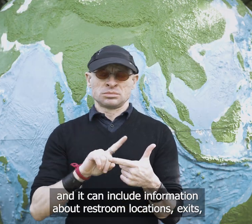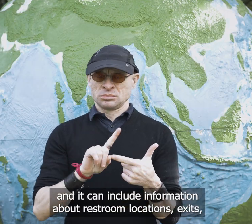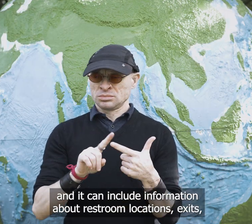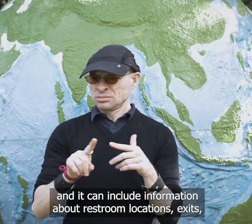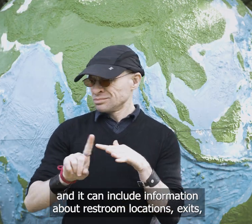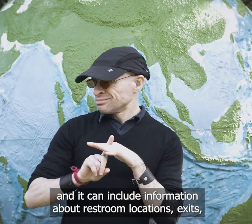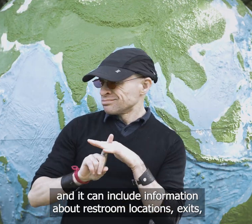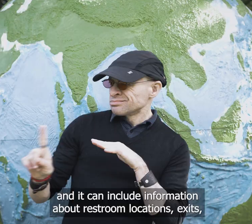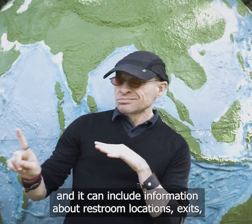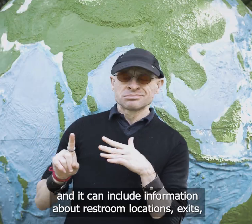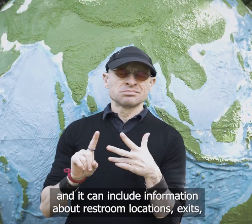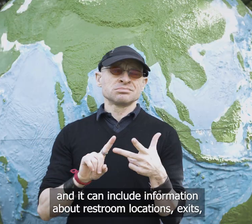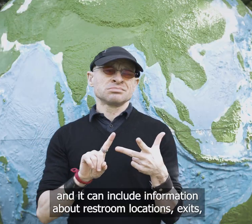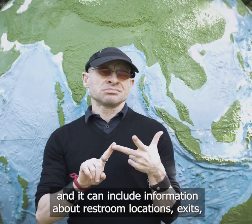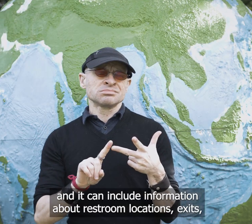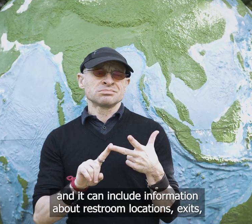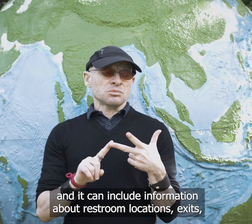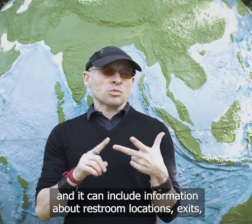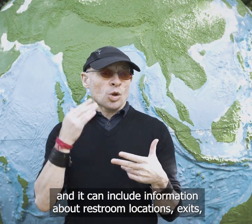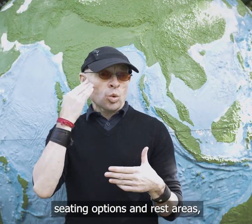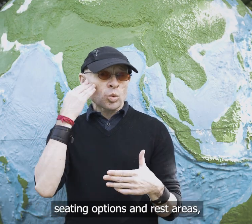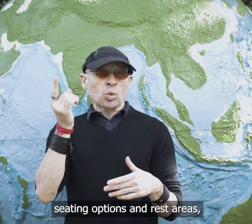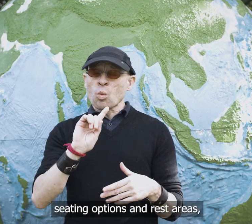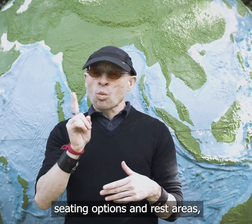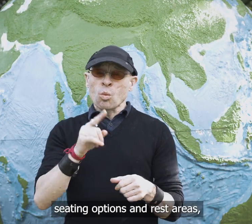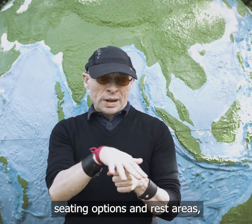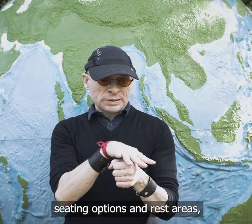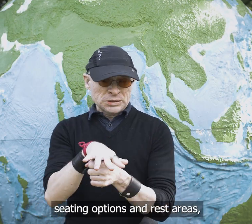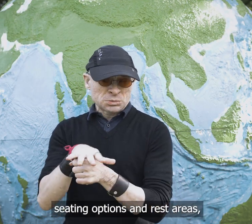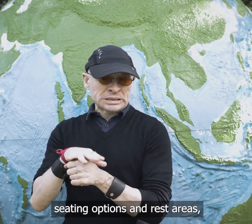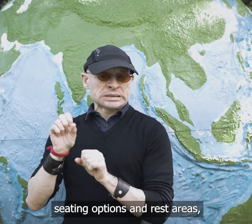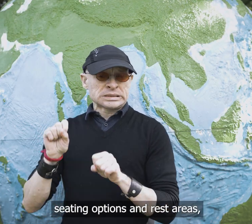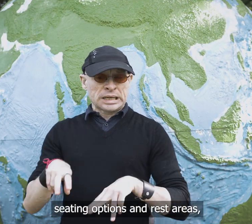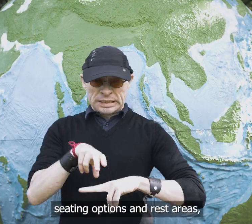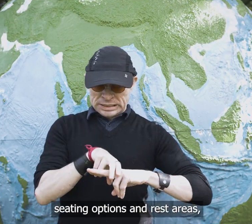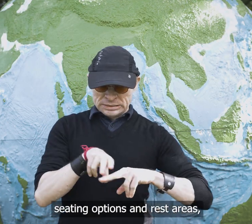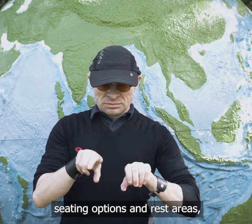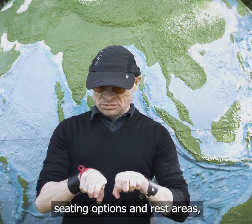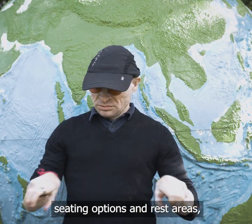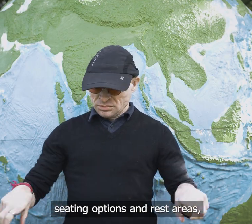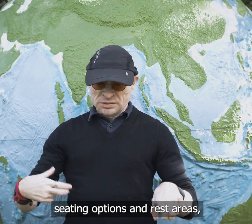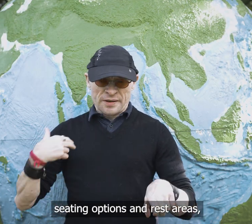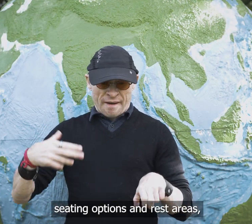restroom locations, exits, seating options, and rest areas,